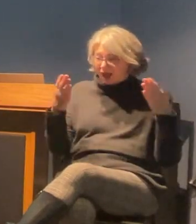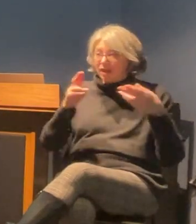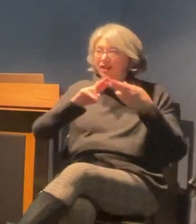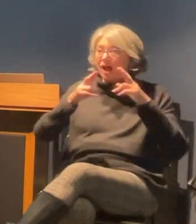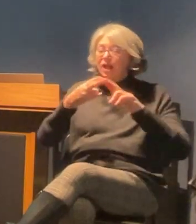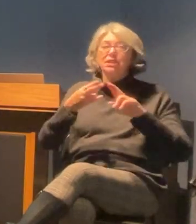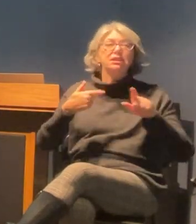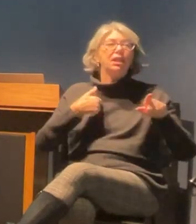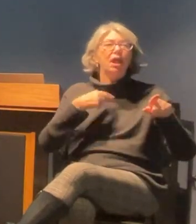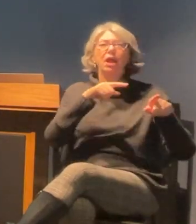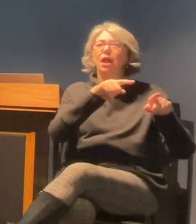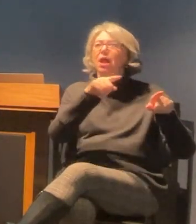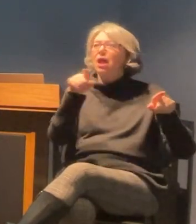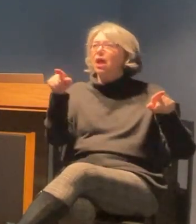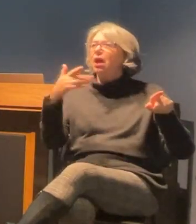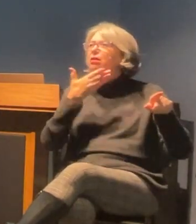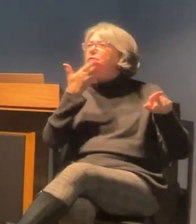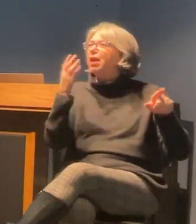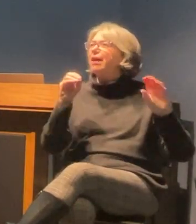got nothing to wear.